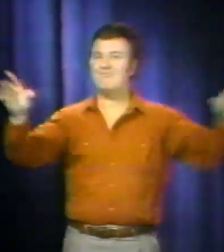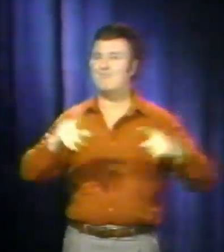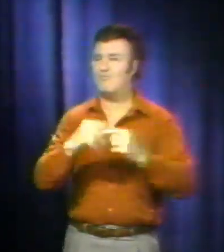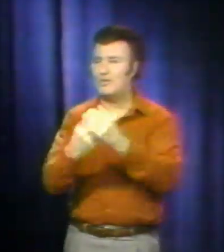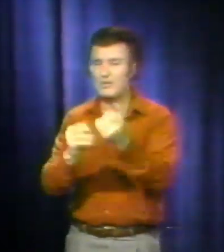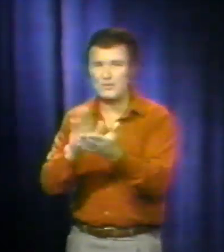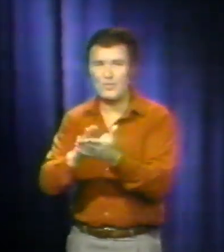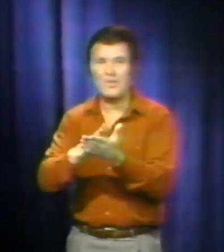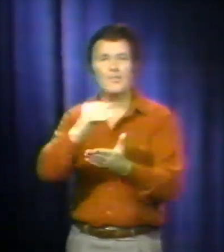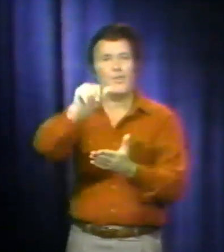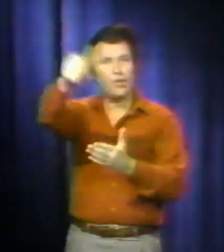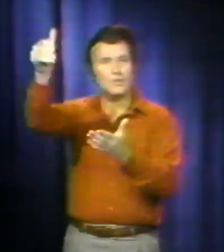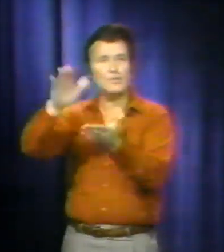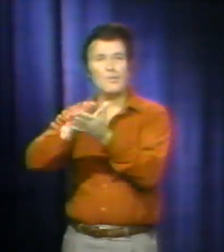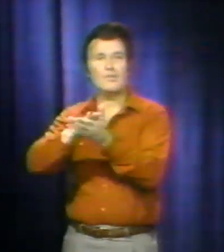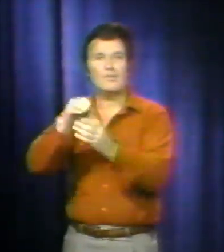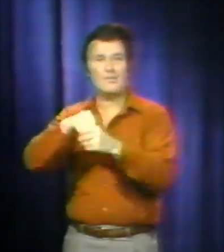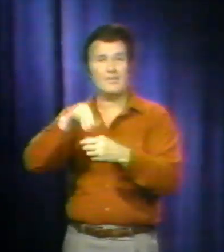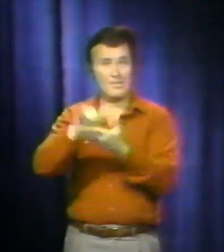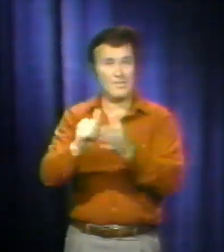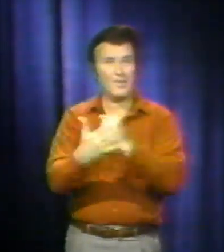it to the 2 schools and to the other schools in the country.